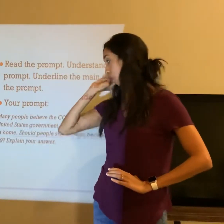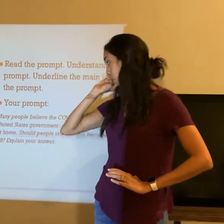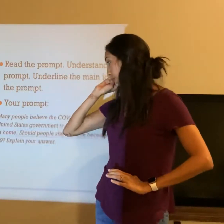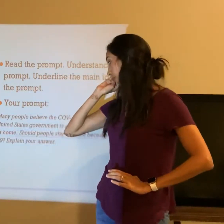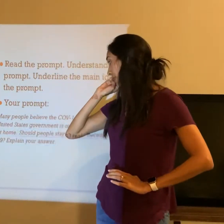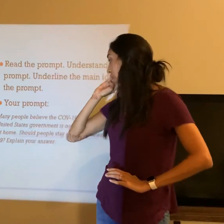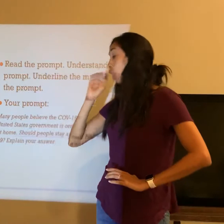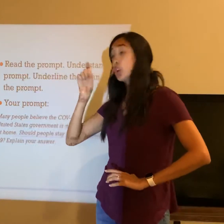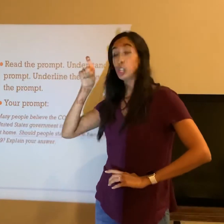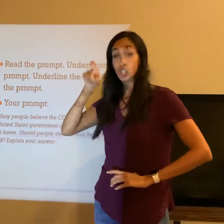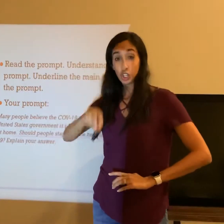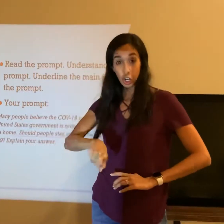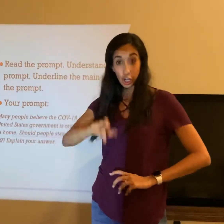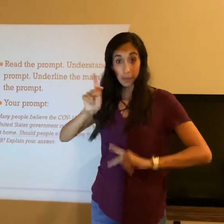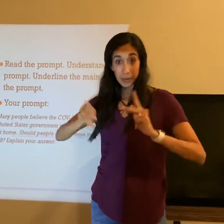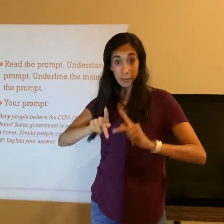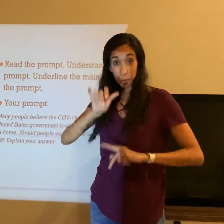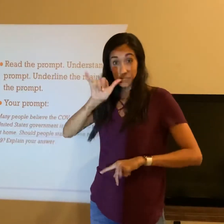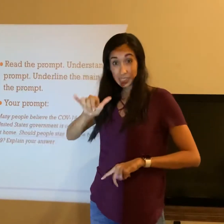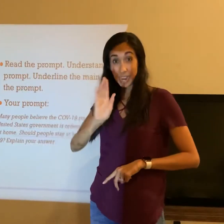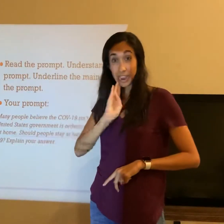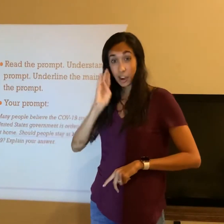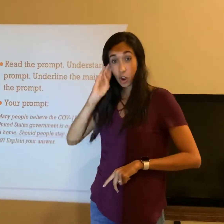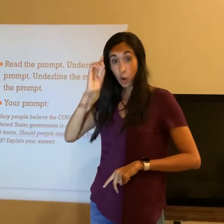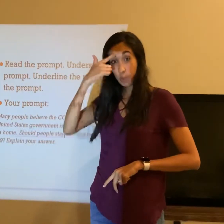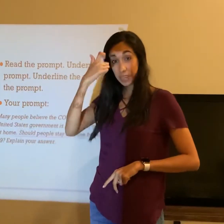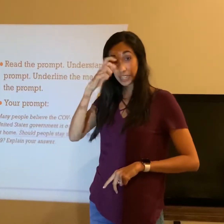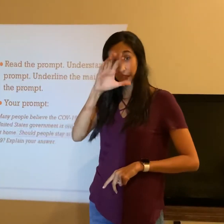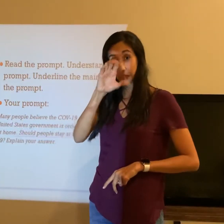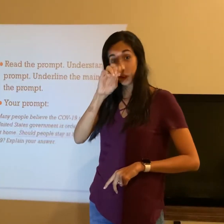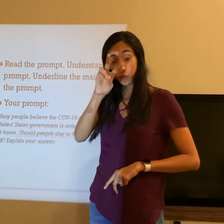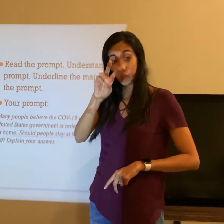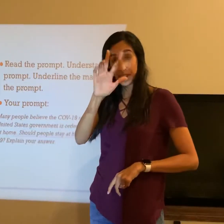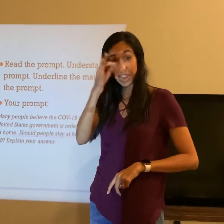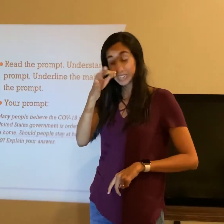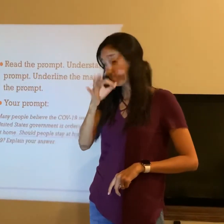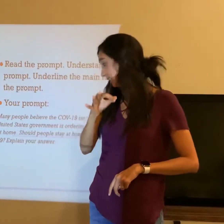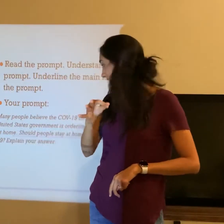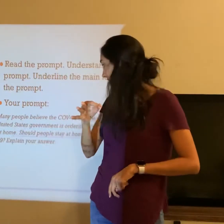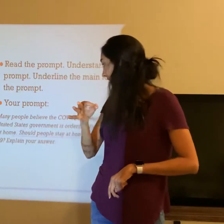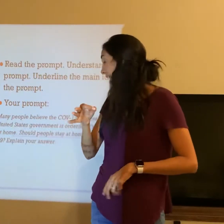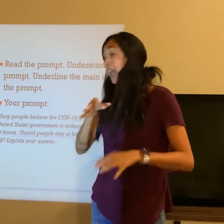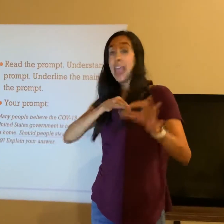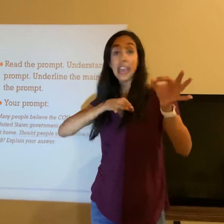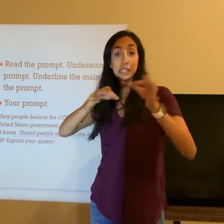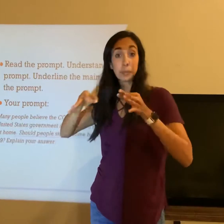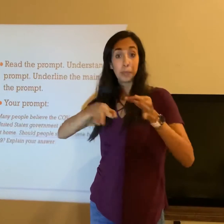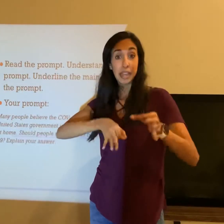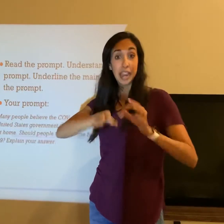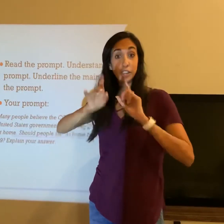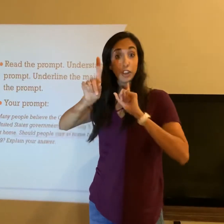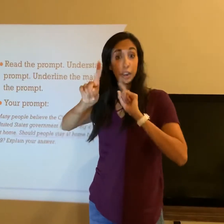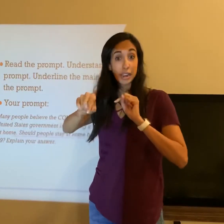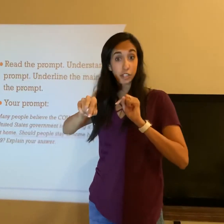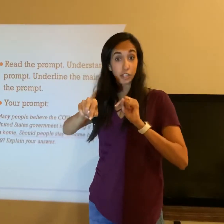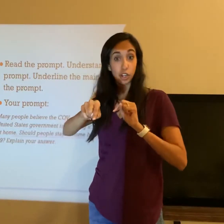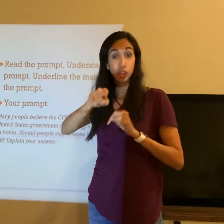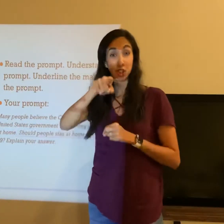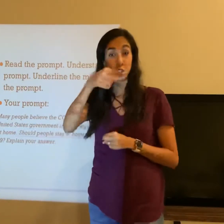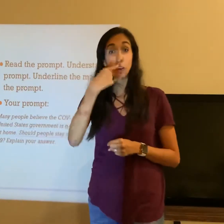home. Should people stay at home because of COVID-19? Explain your answer. So you're going